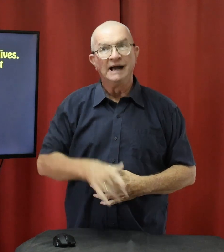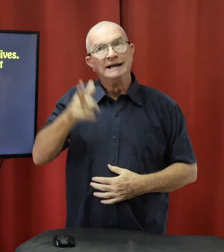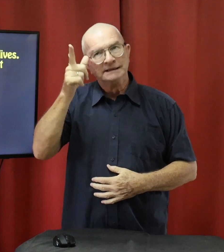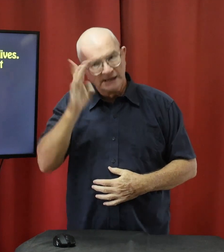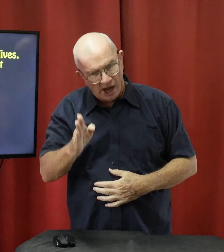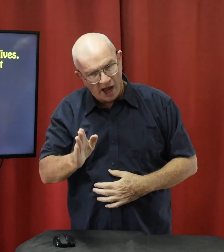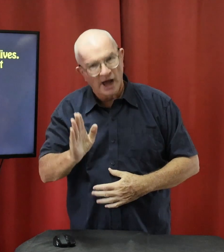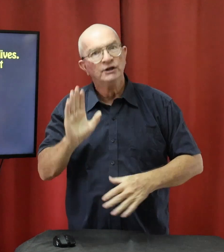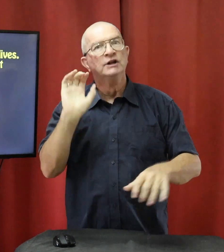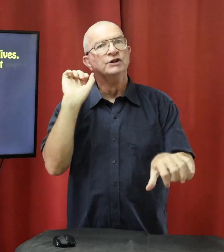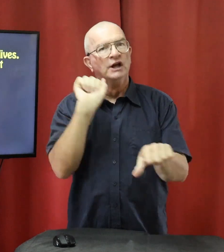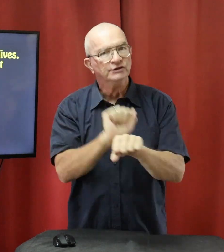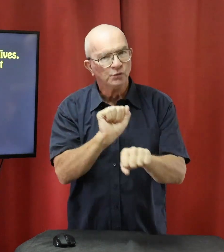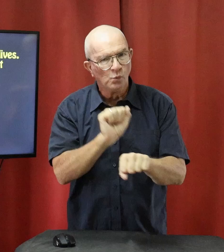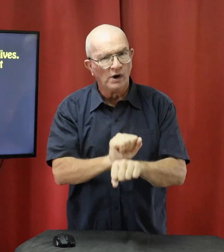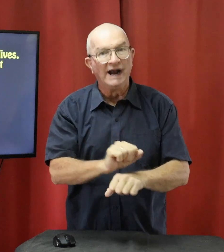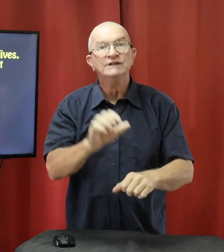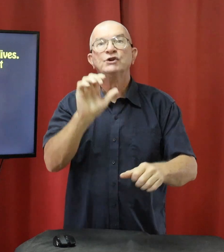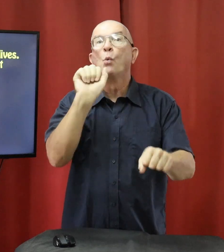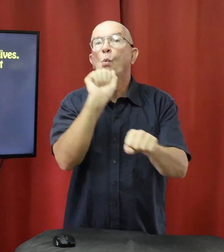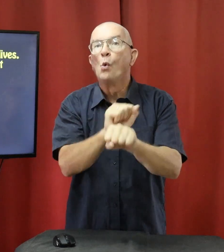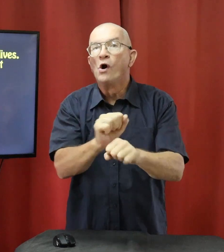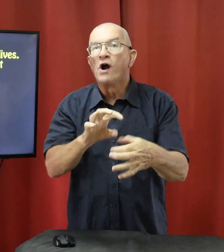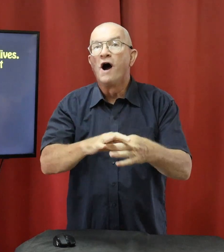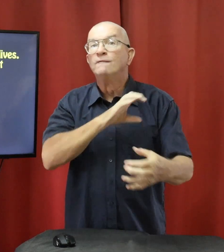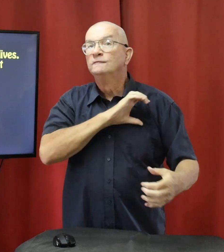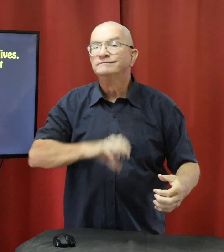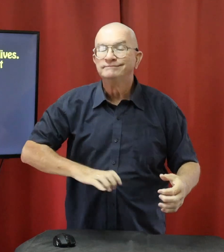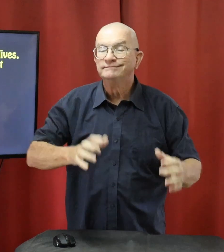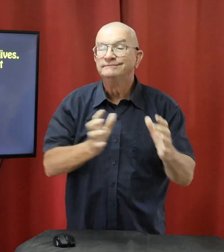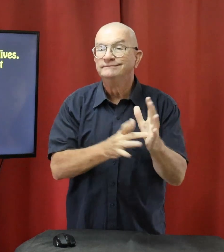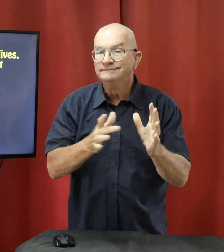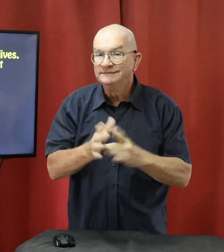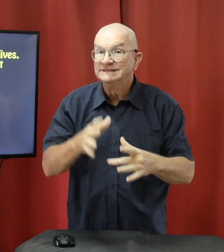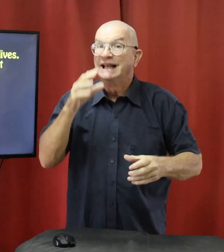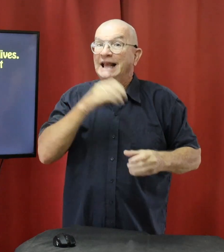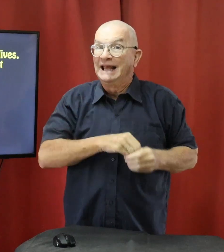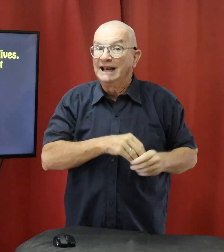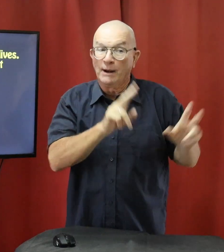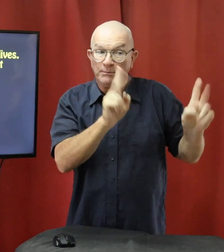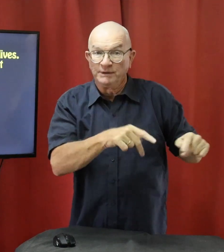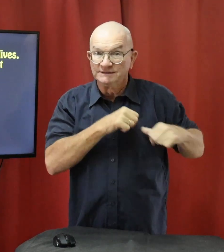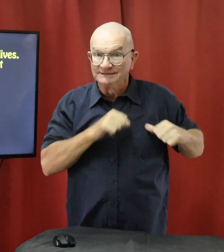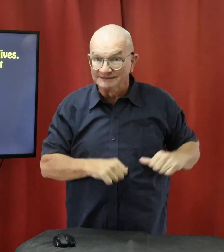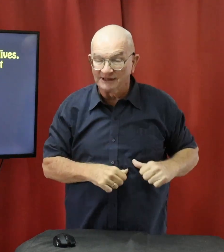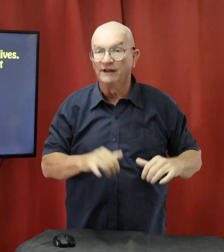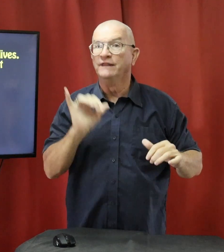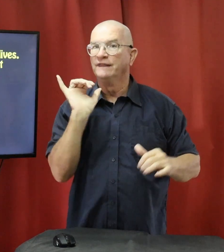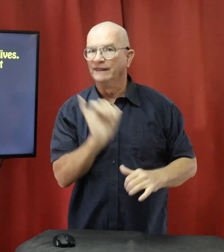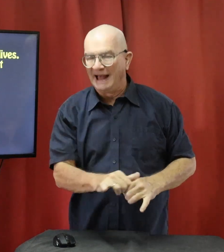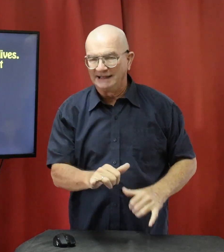it. God will change them. It's the work of Jesus Christ in their